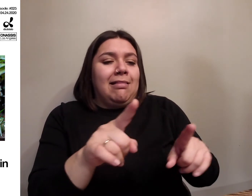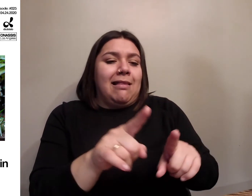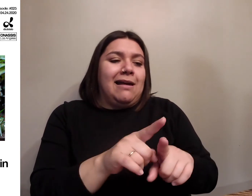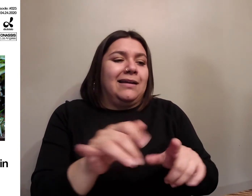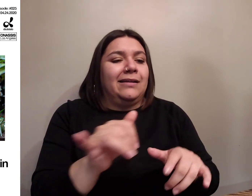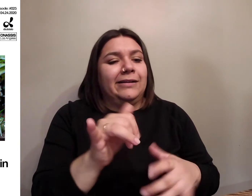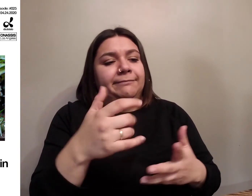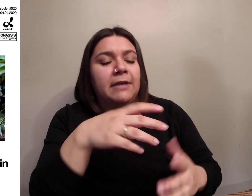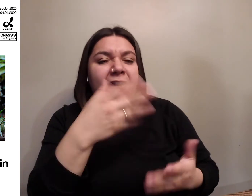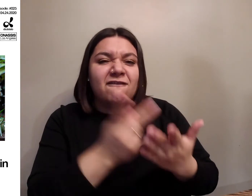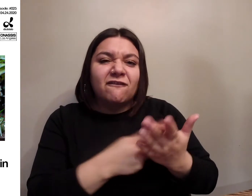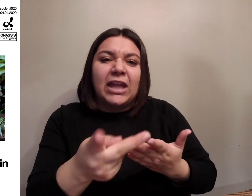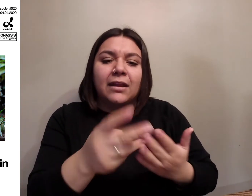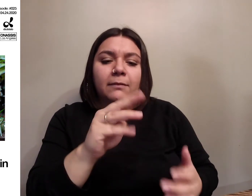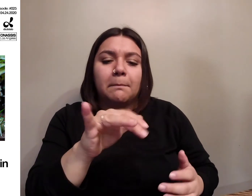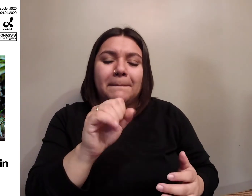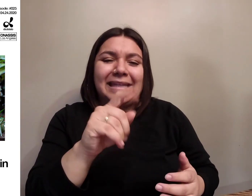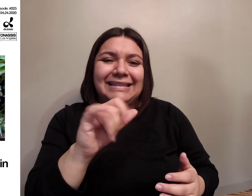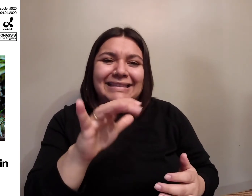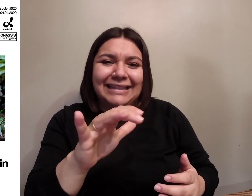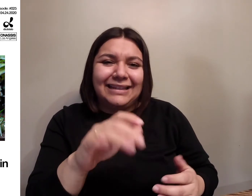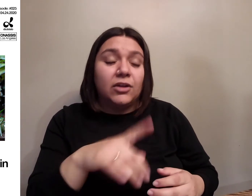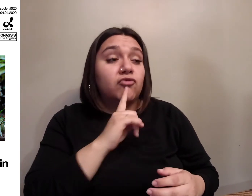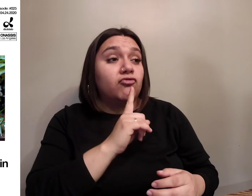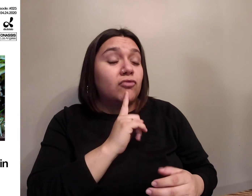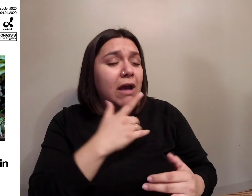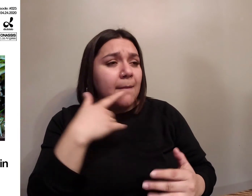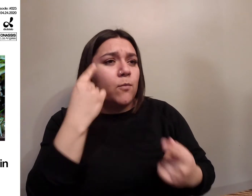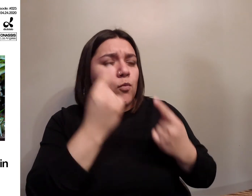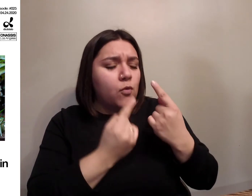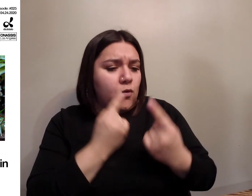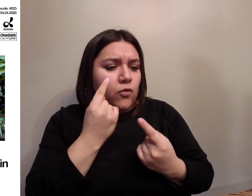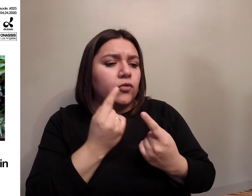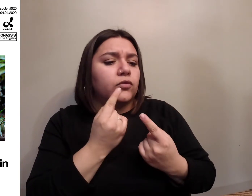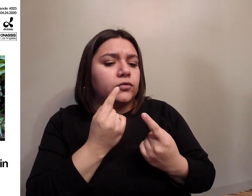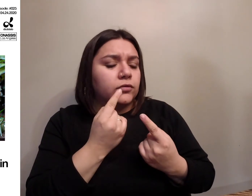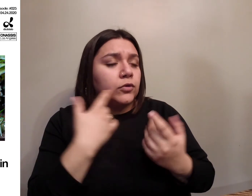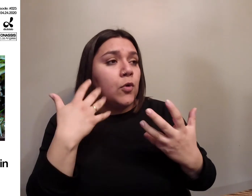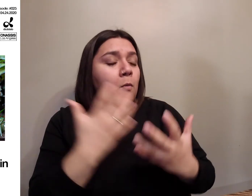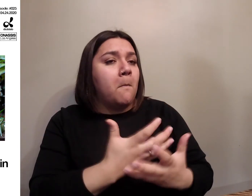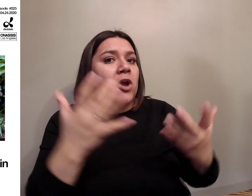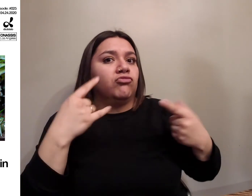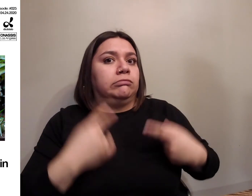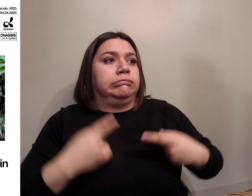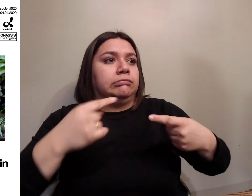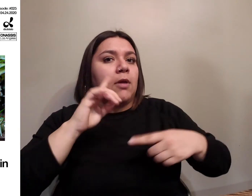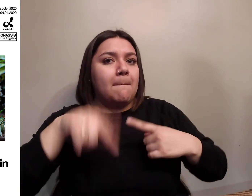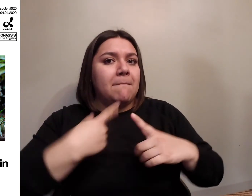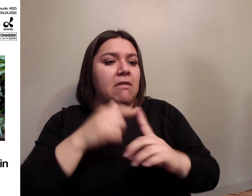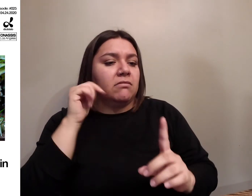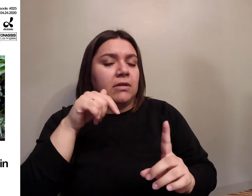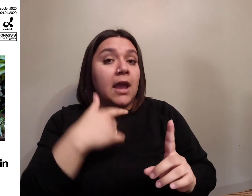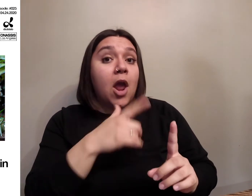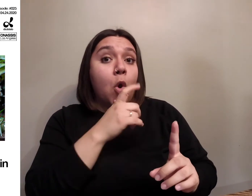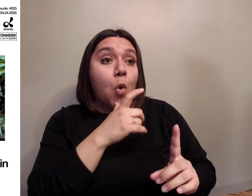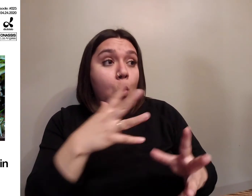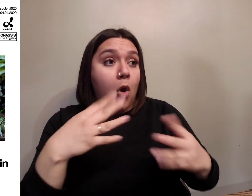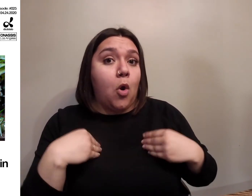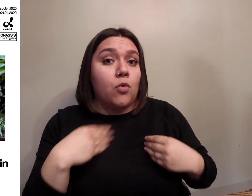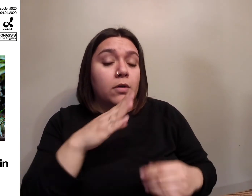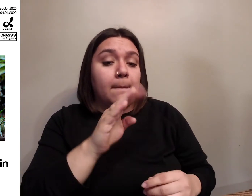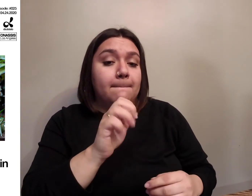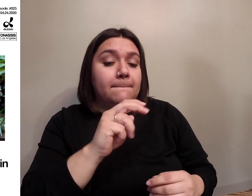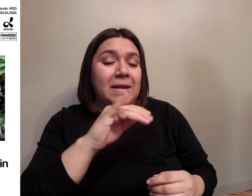instance, Gershom Scholem, he would say, "Well, you're such a good mystic. What are you doing over there amongst those leftists